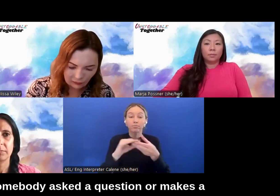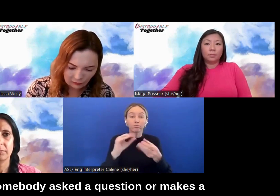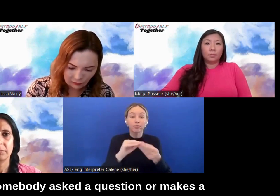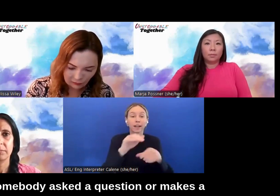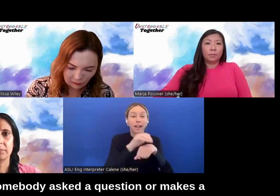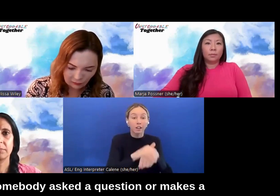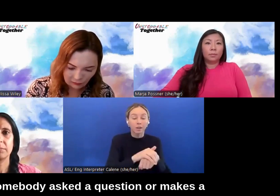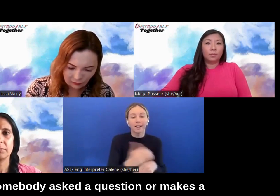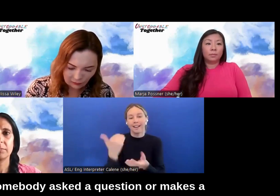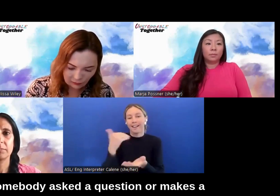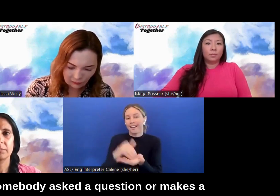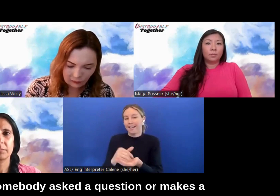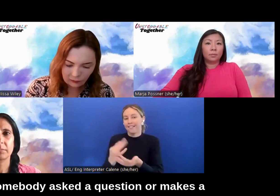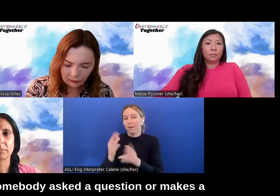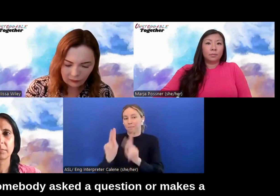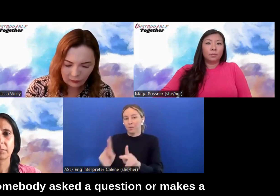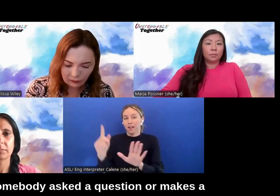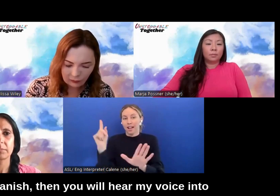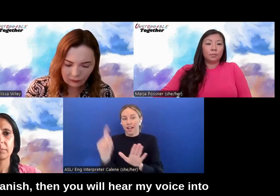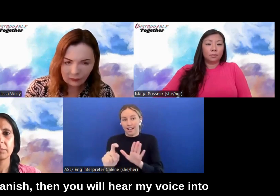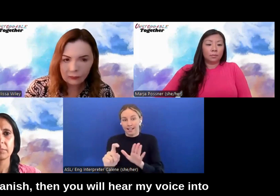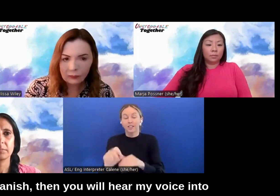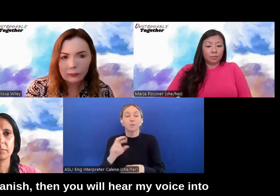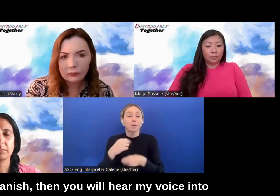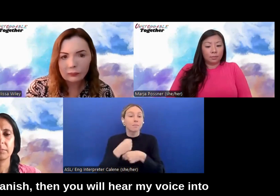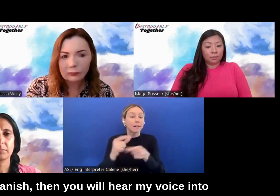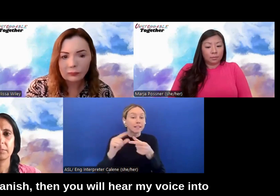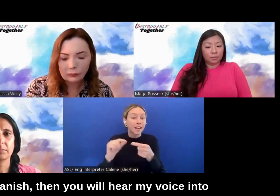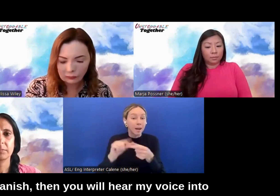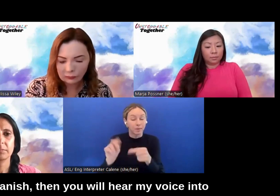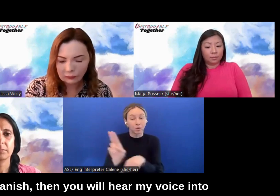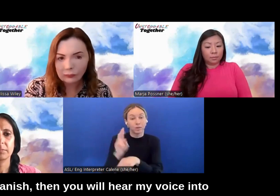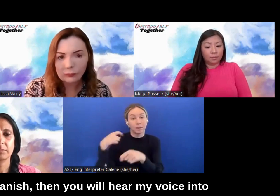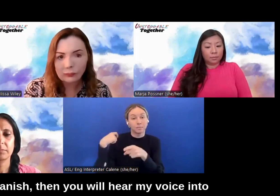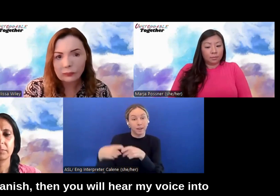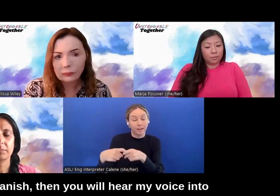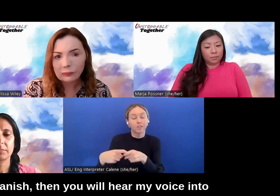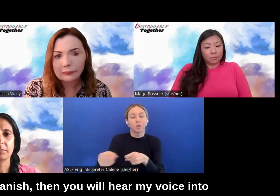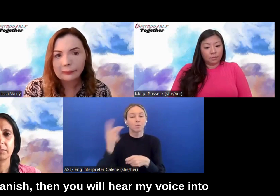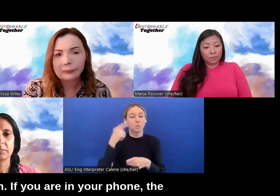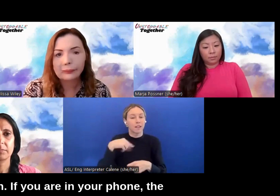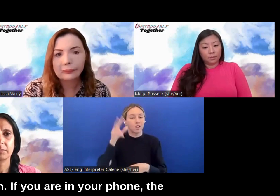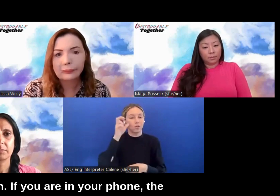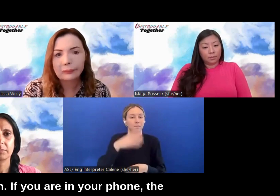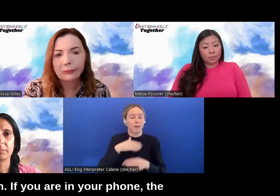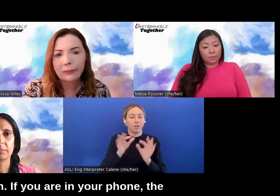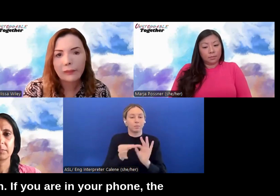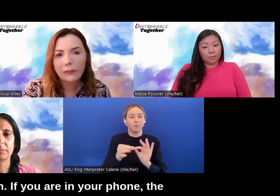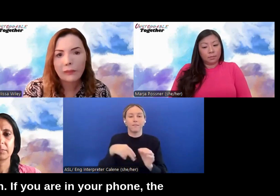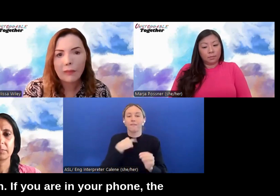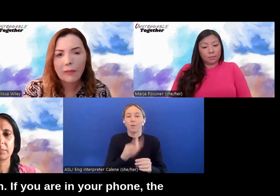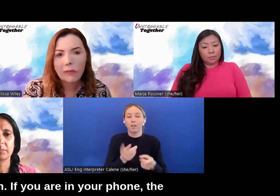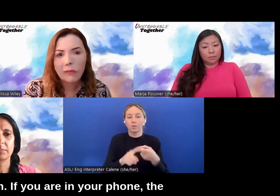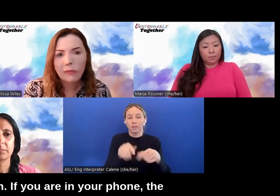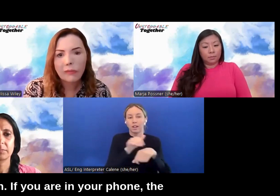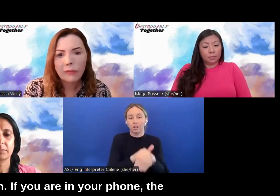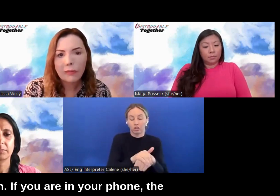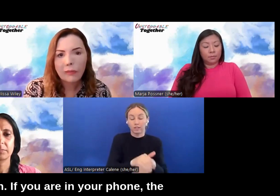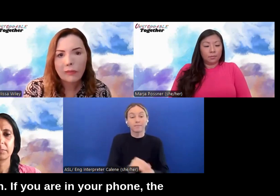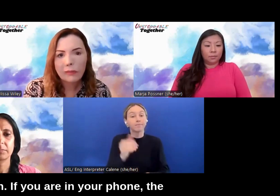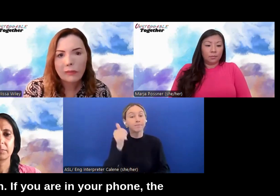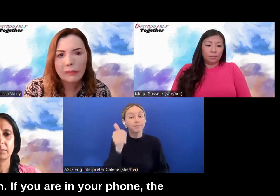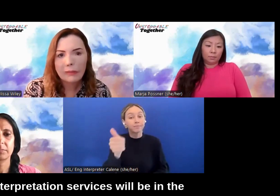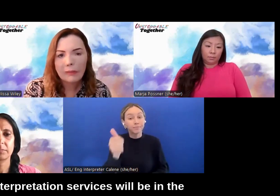but again, if somebody asks a question or makes a comment in Spanish, then you will hear my voice into English. If you are in